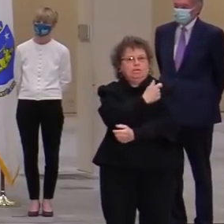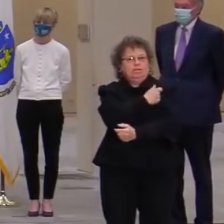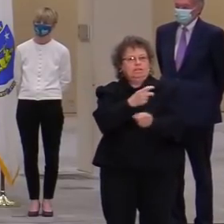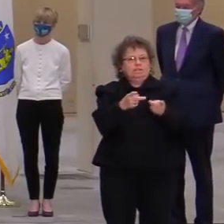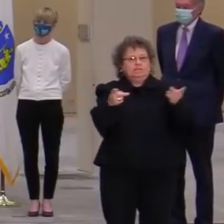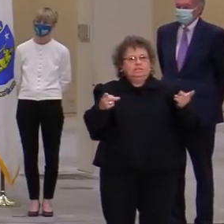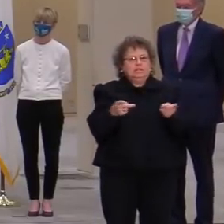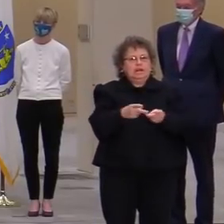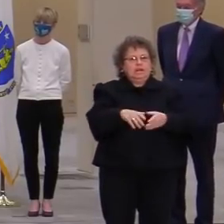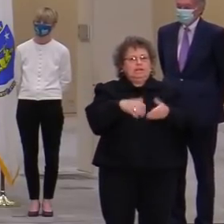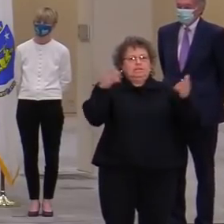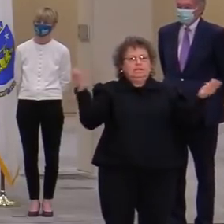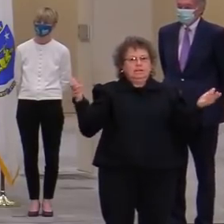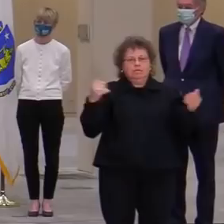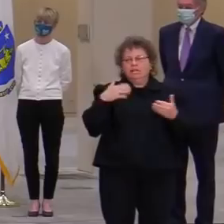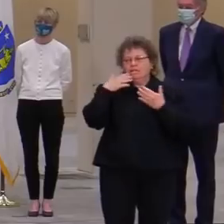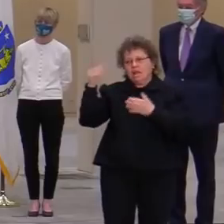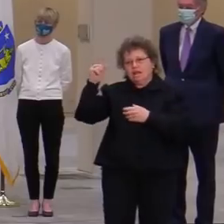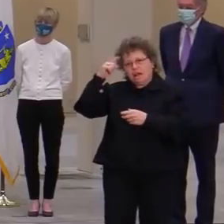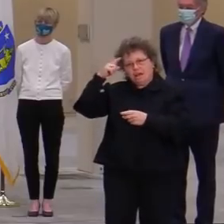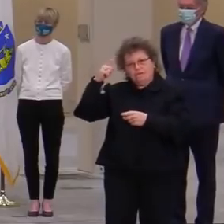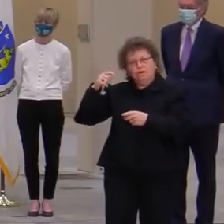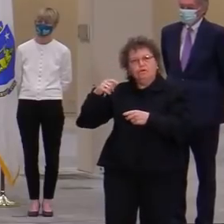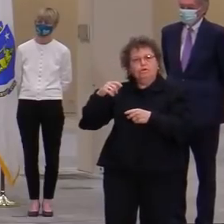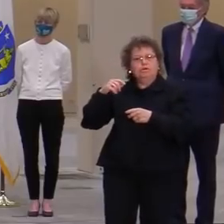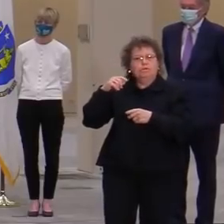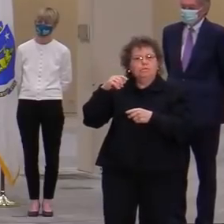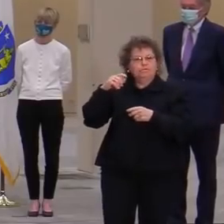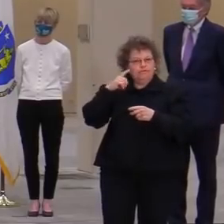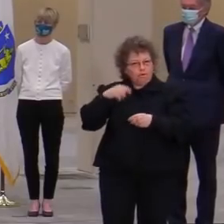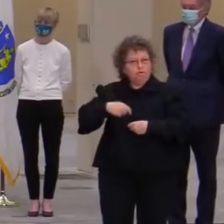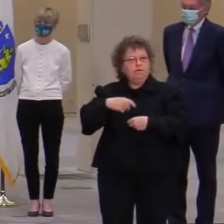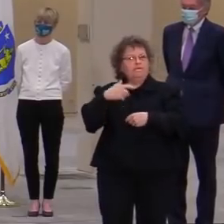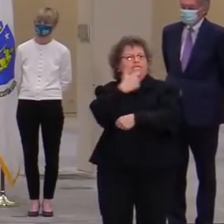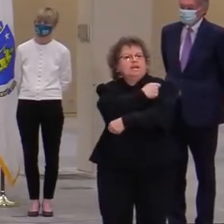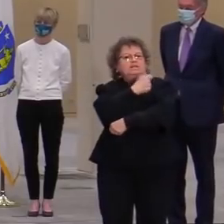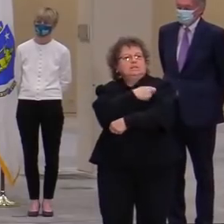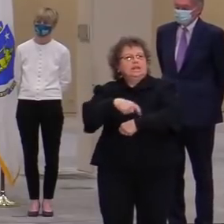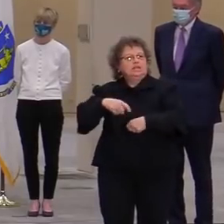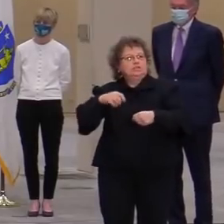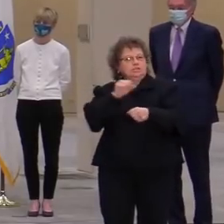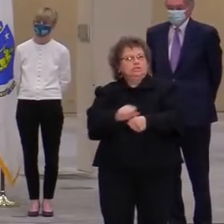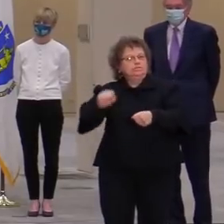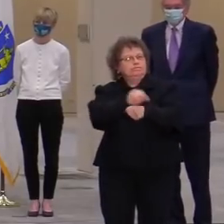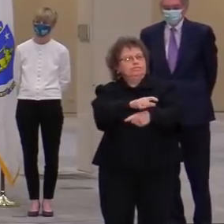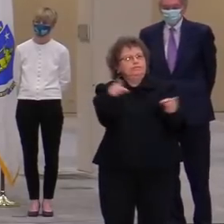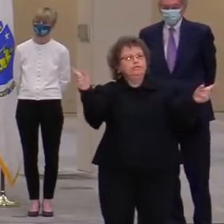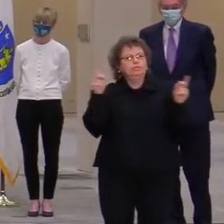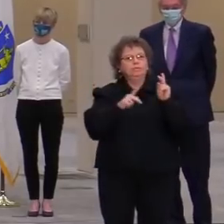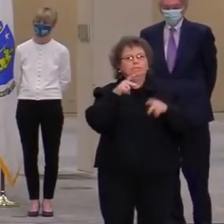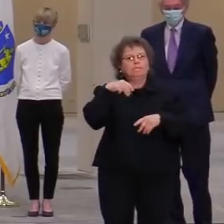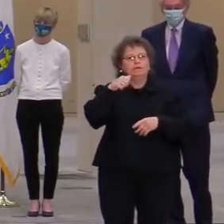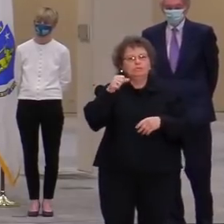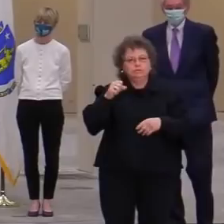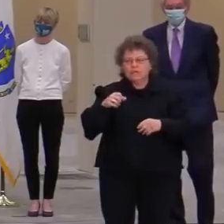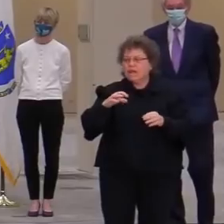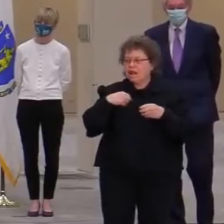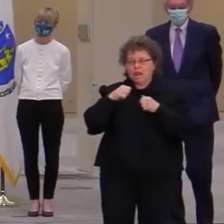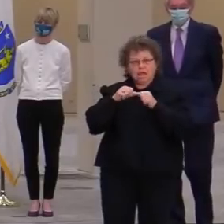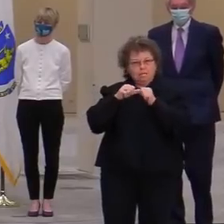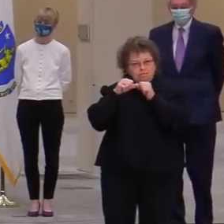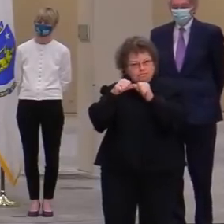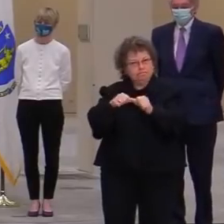hard work in getting vaccinations to the people of the Commonwealth, and I look forward to working together through this partnership to continue to